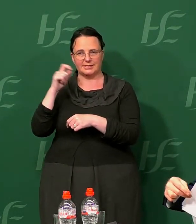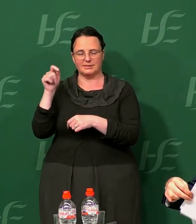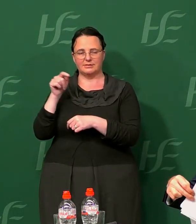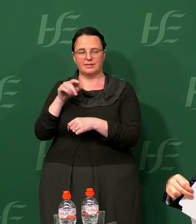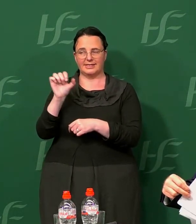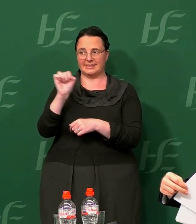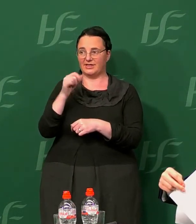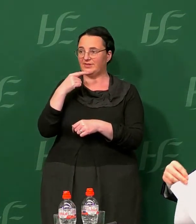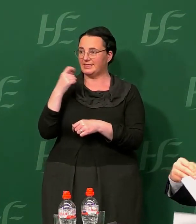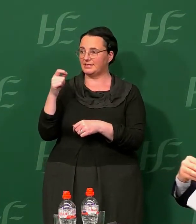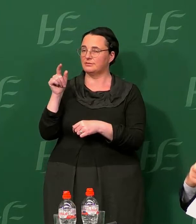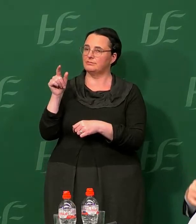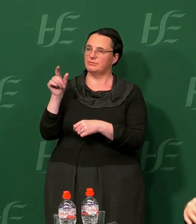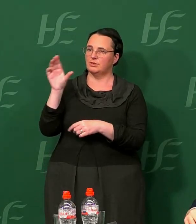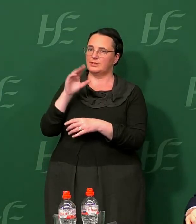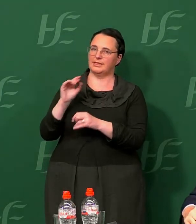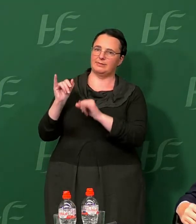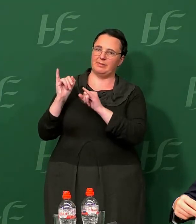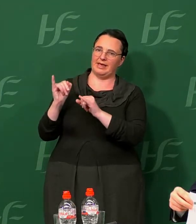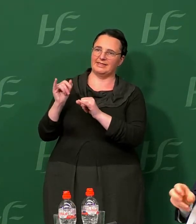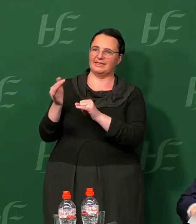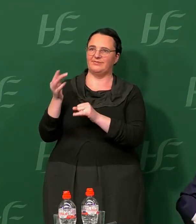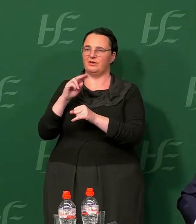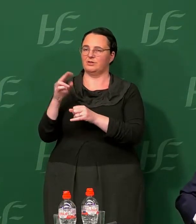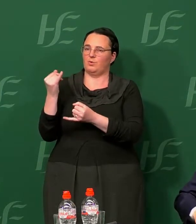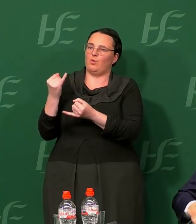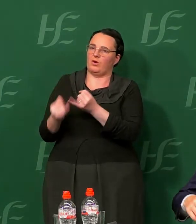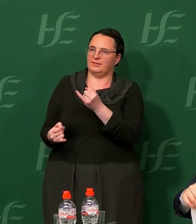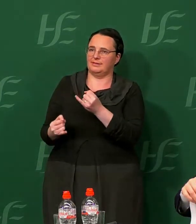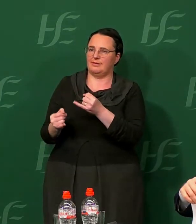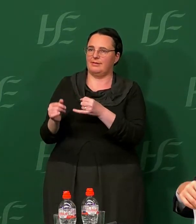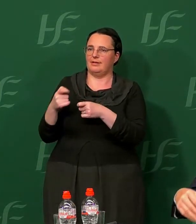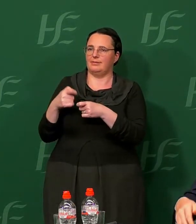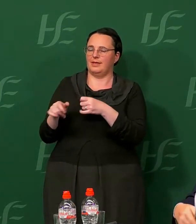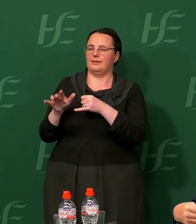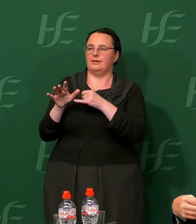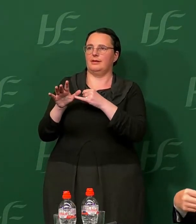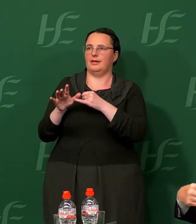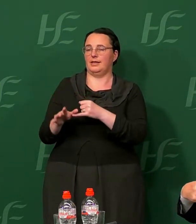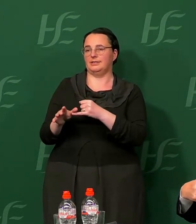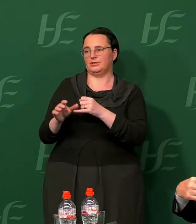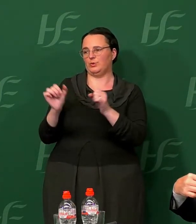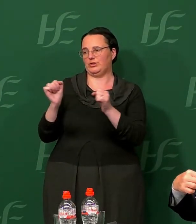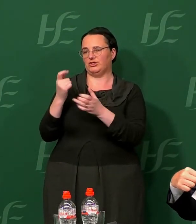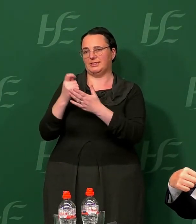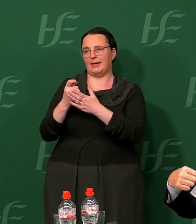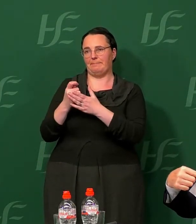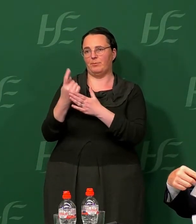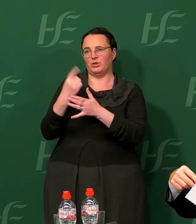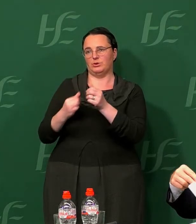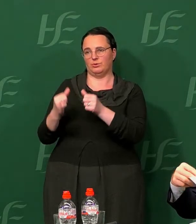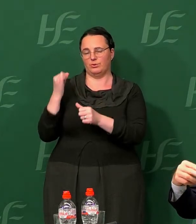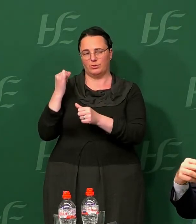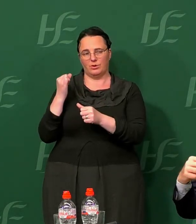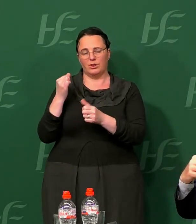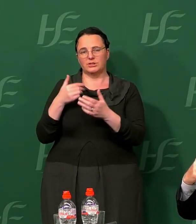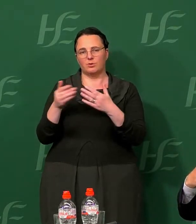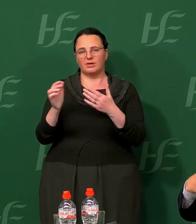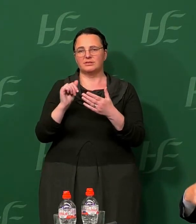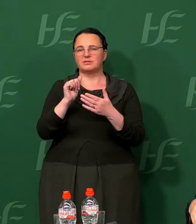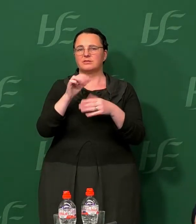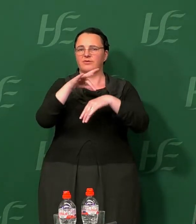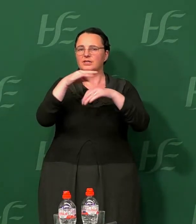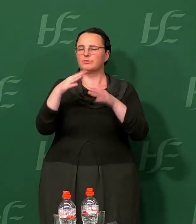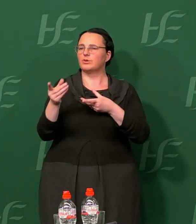said, things to be as bad, if not worse, than last winter. Could I just ask about what sort of measures are being put in place then in